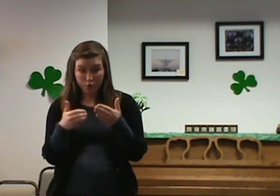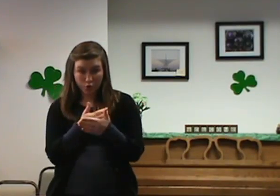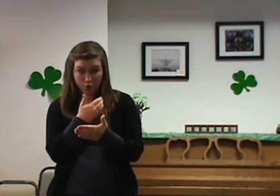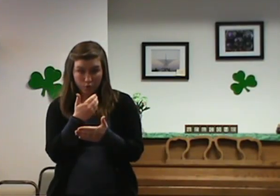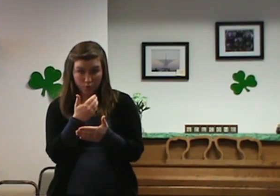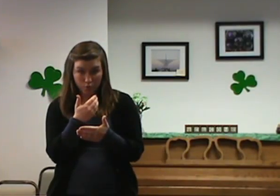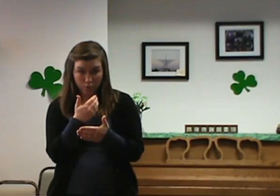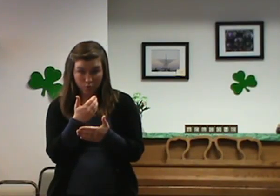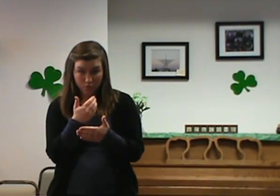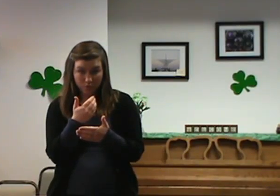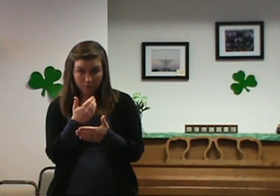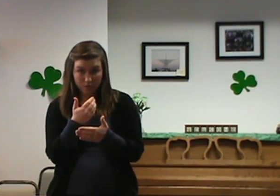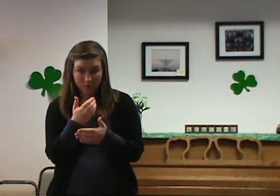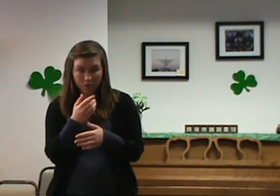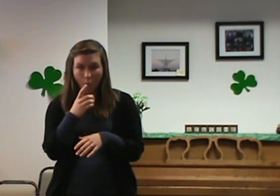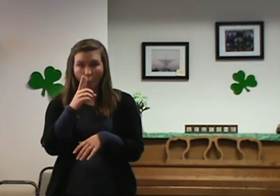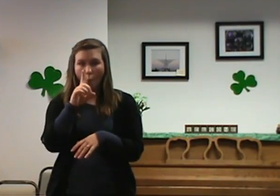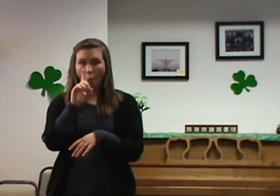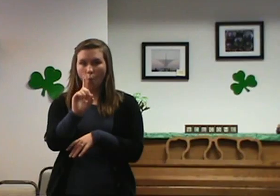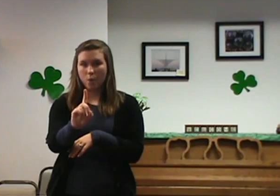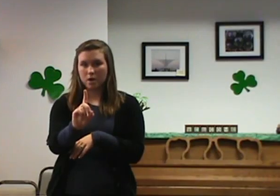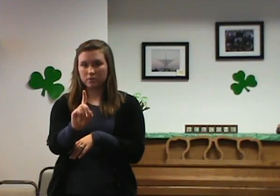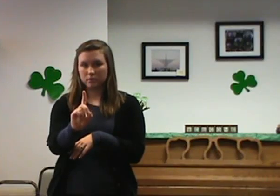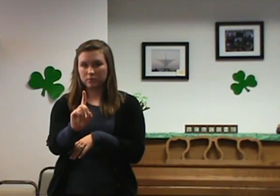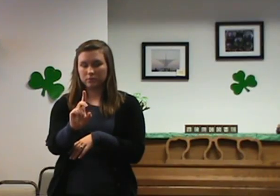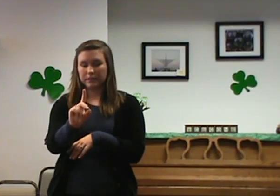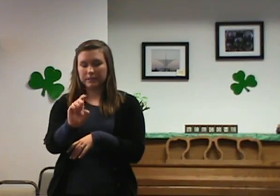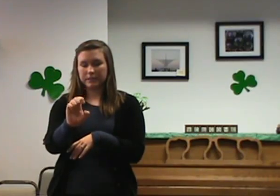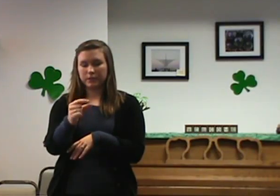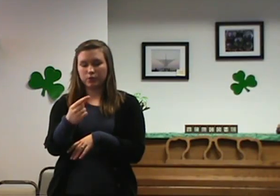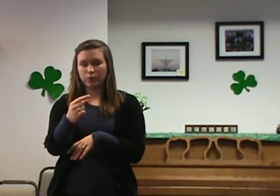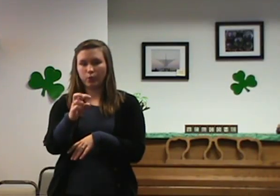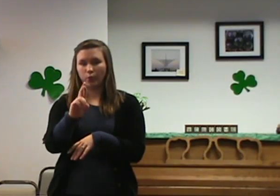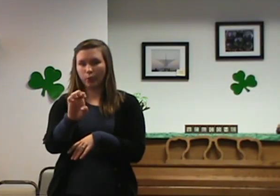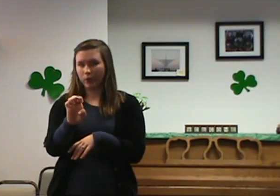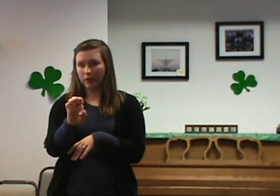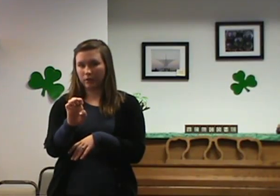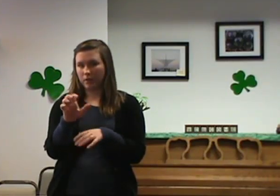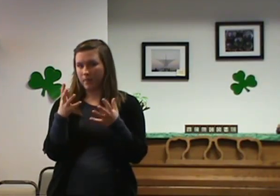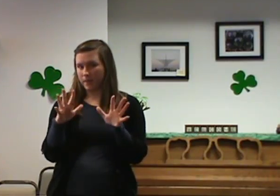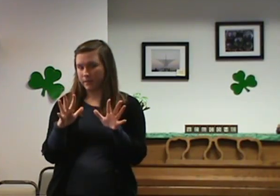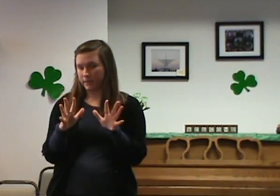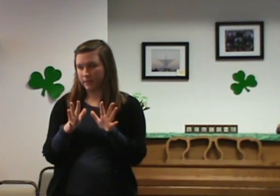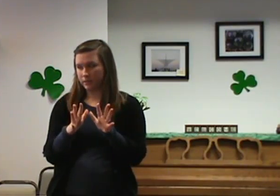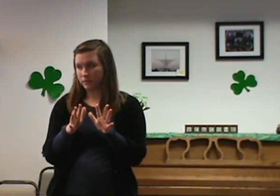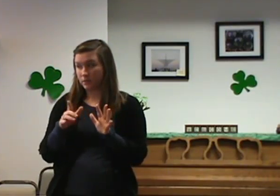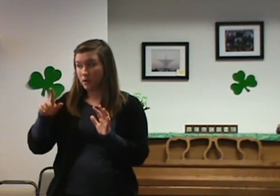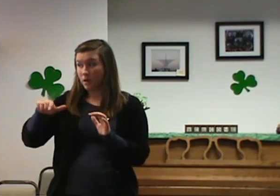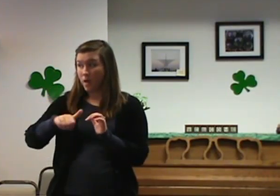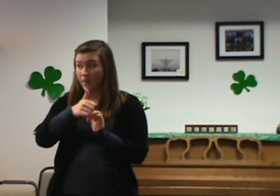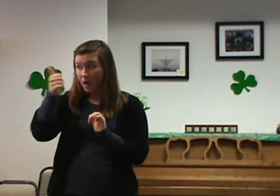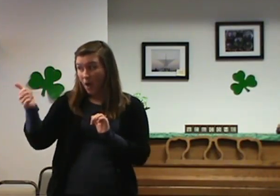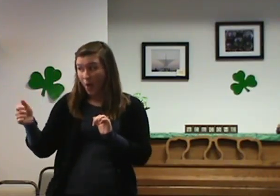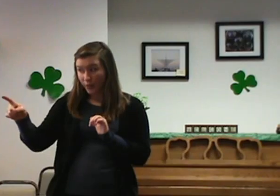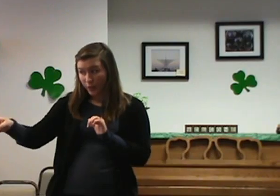are strictly 1 degree at a time. Oh, wow. Where this one would jump